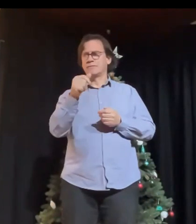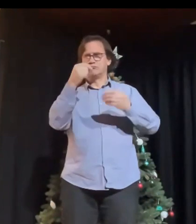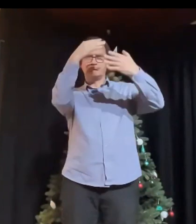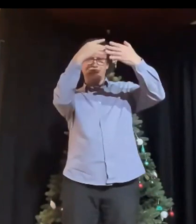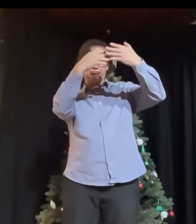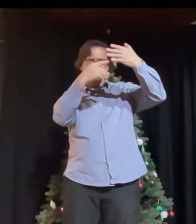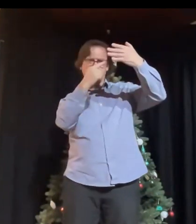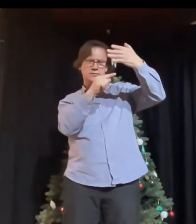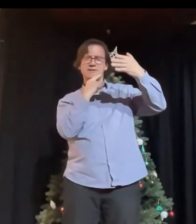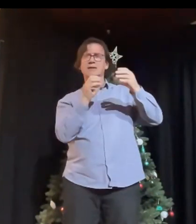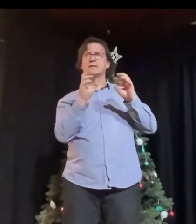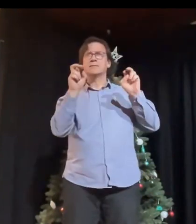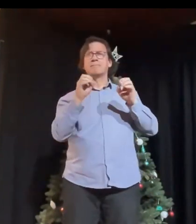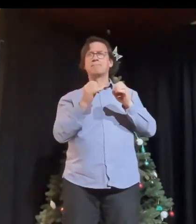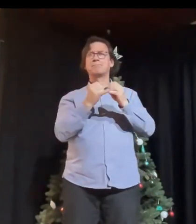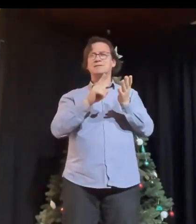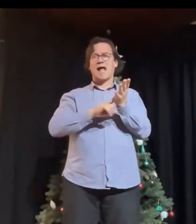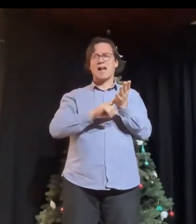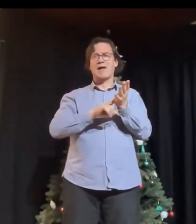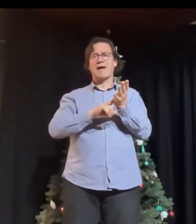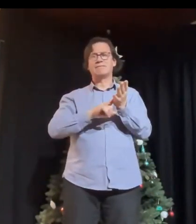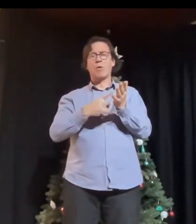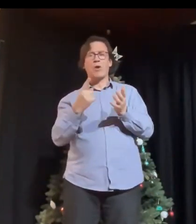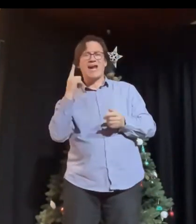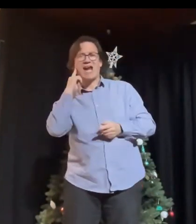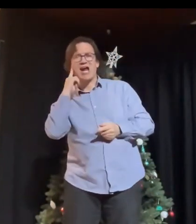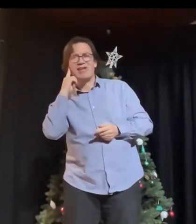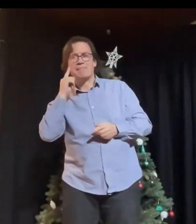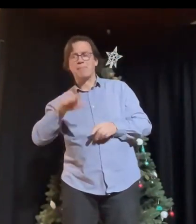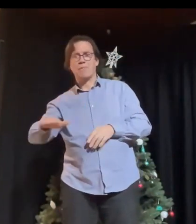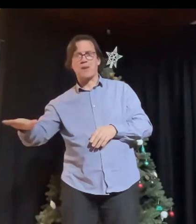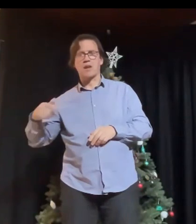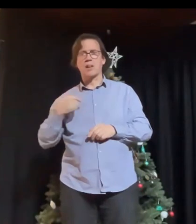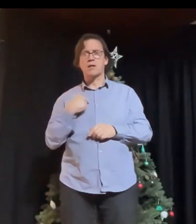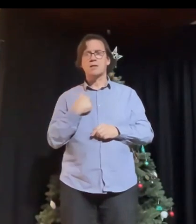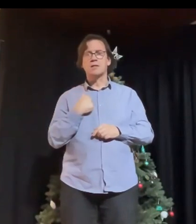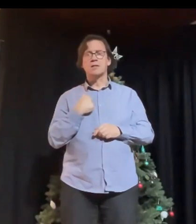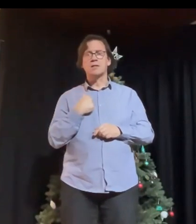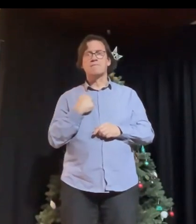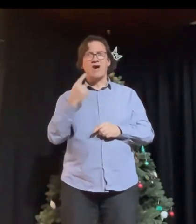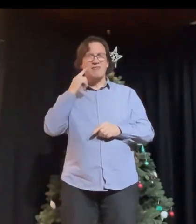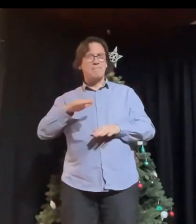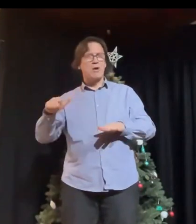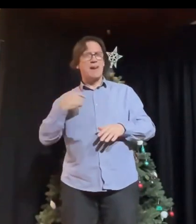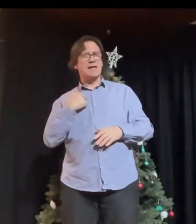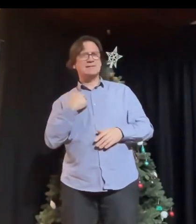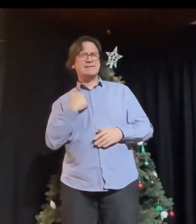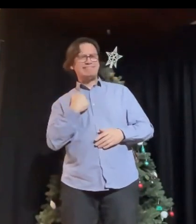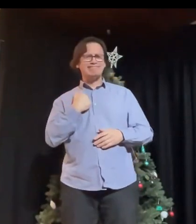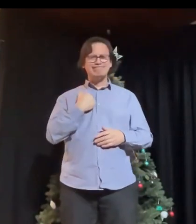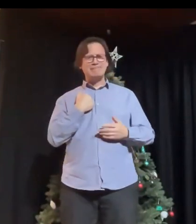So I just want to clarify. You mentioned in your slide that BSL is developed for hearing